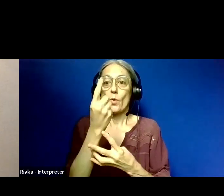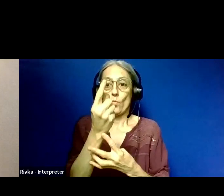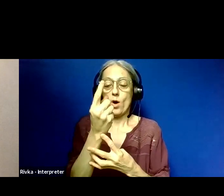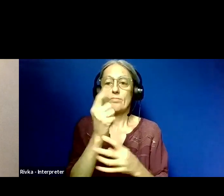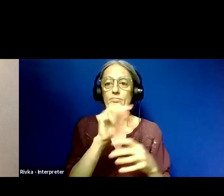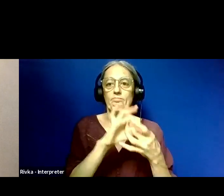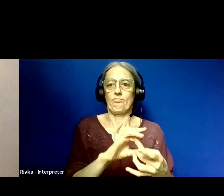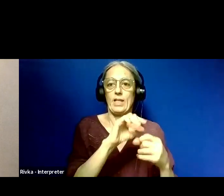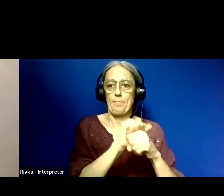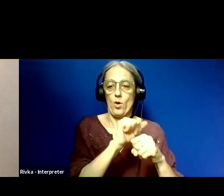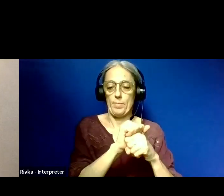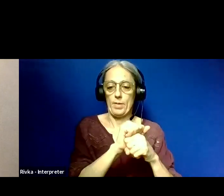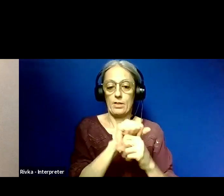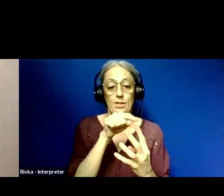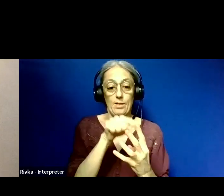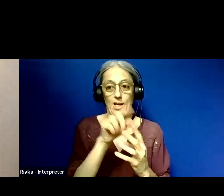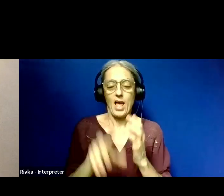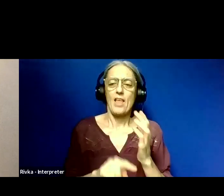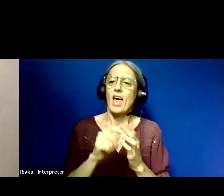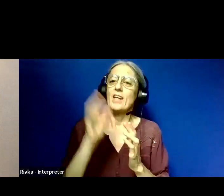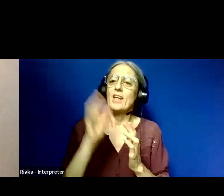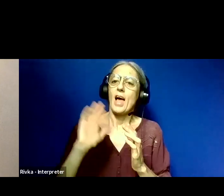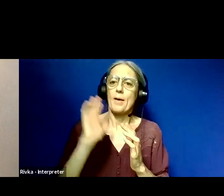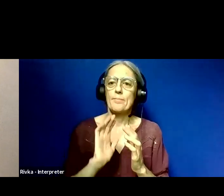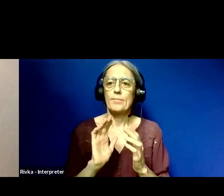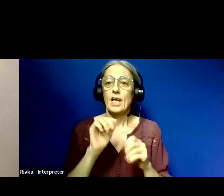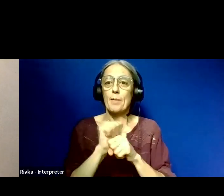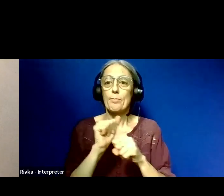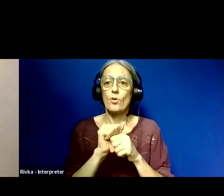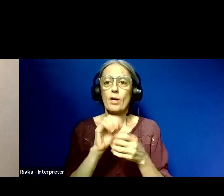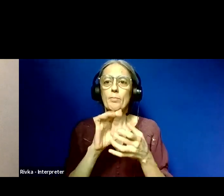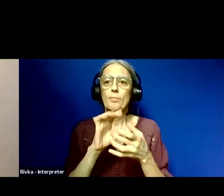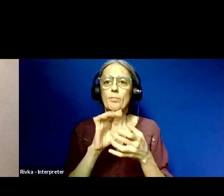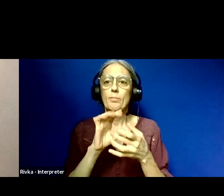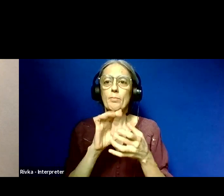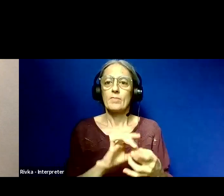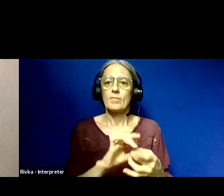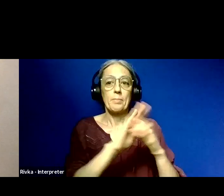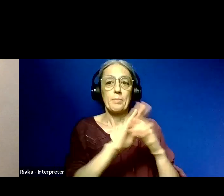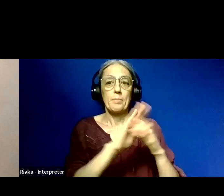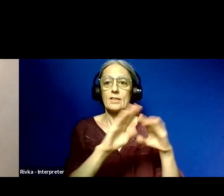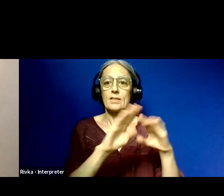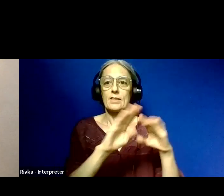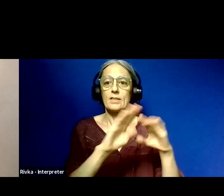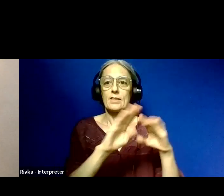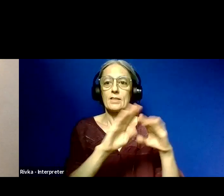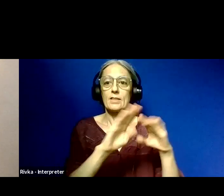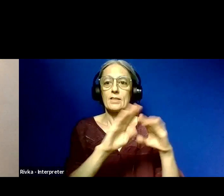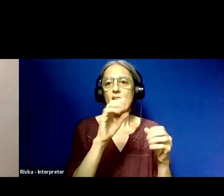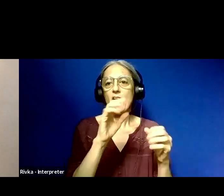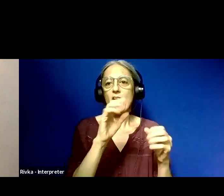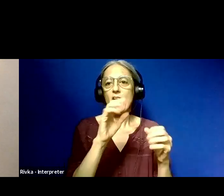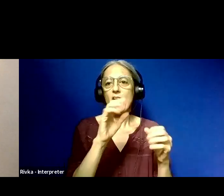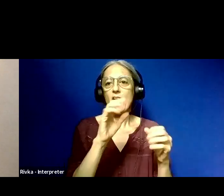and at that time, it affected businesses of 25 or more employees. Title II was